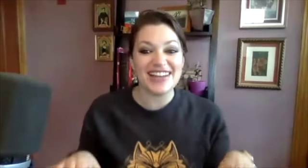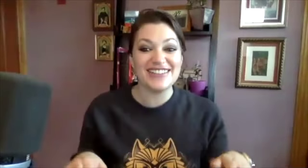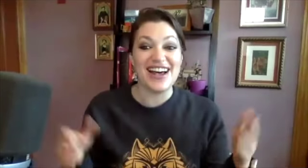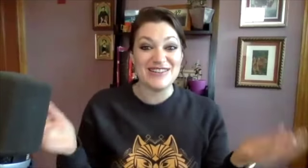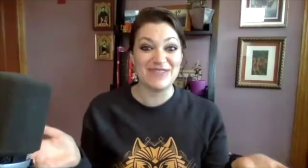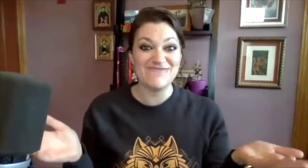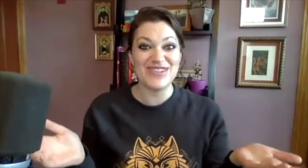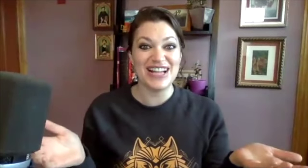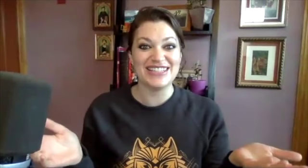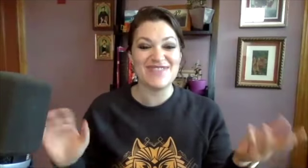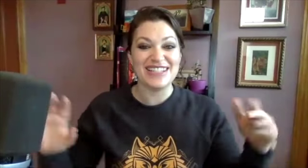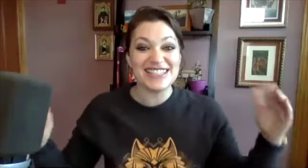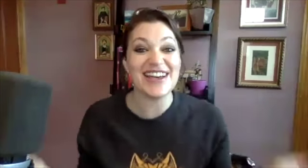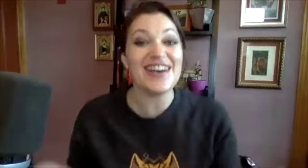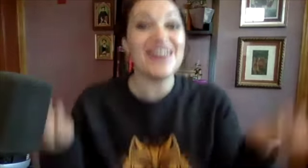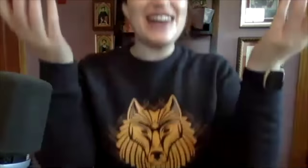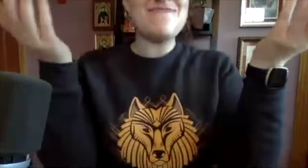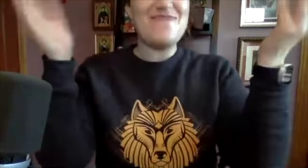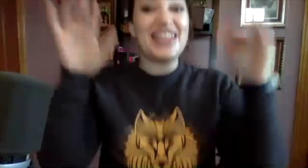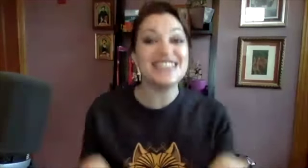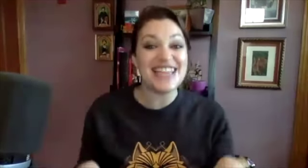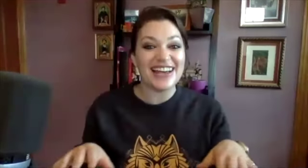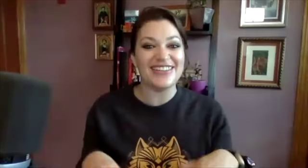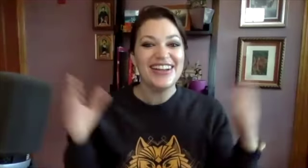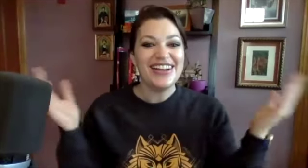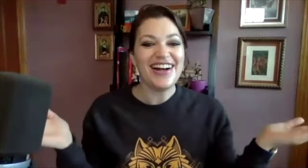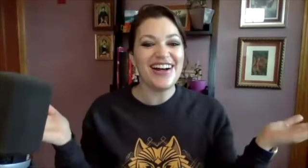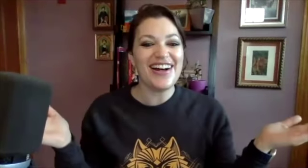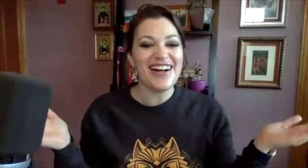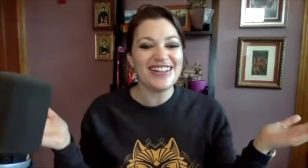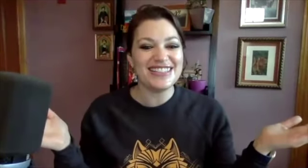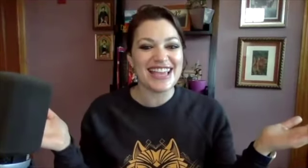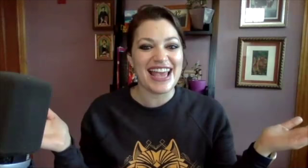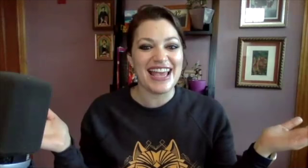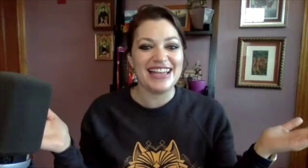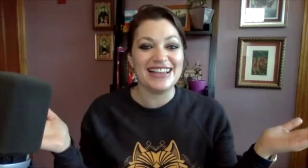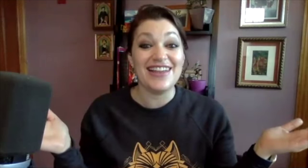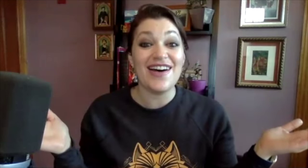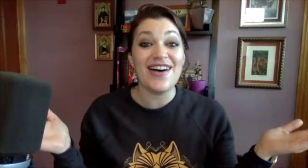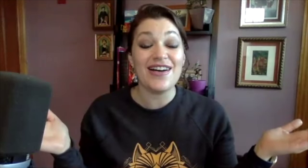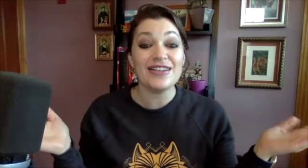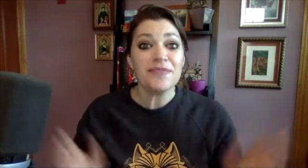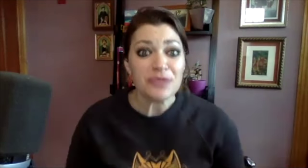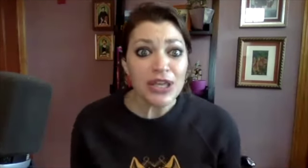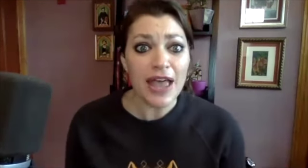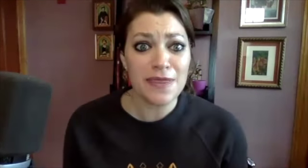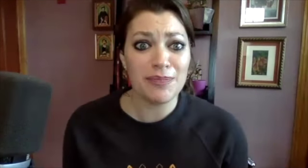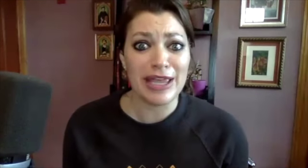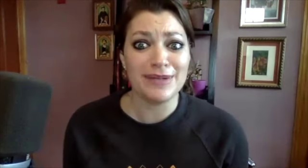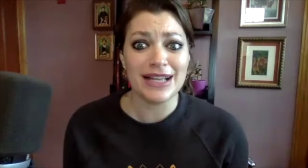The people on the bus go up and down all day long. And the babies on